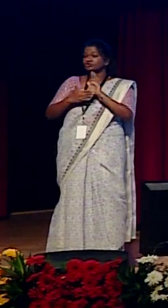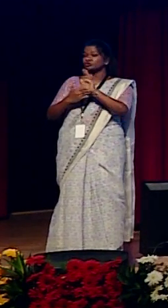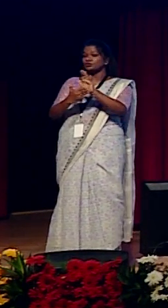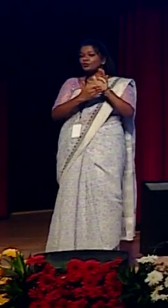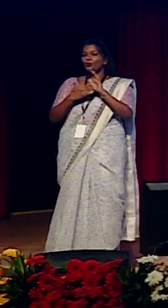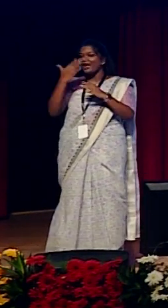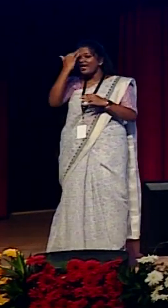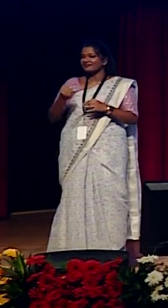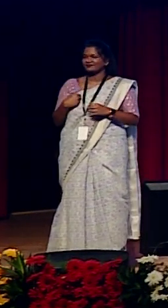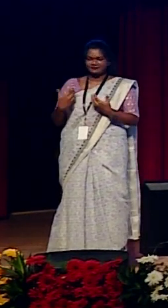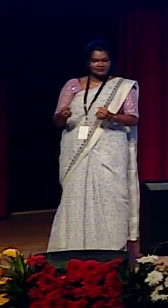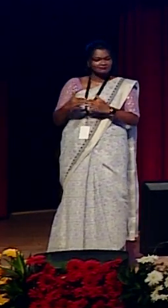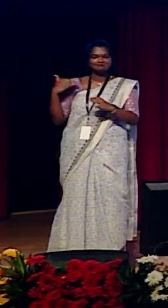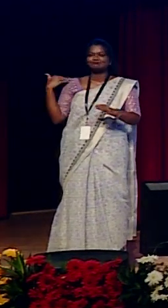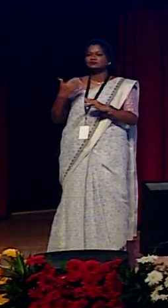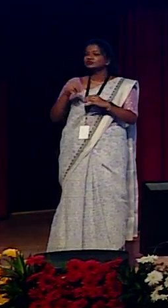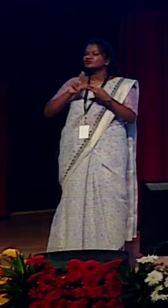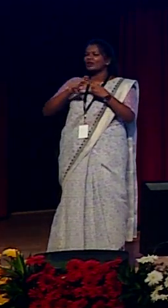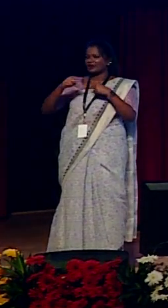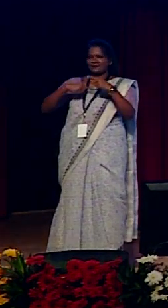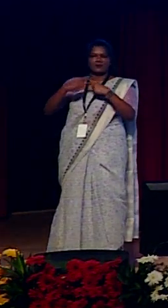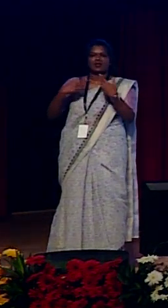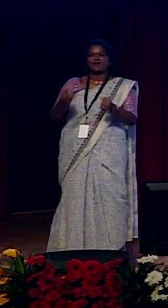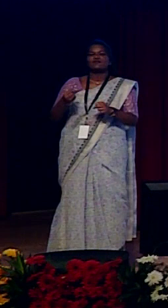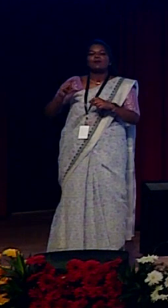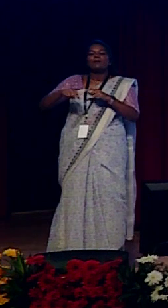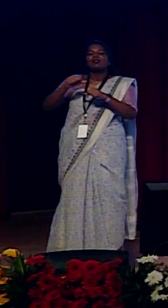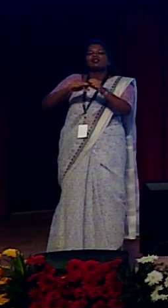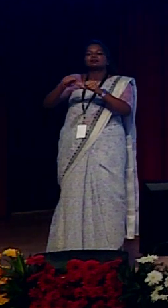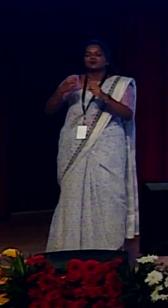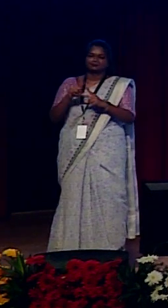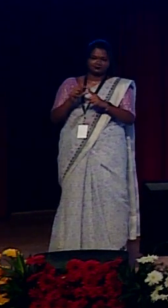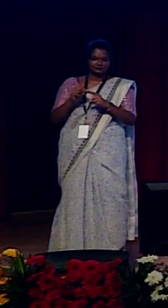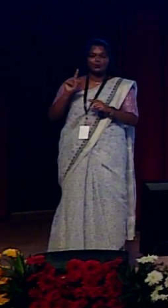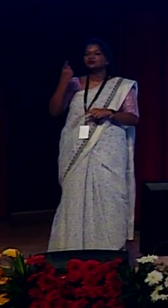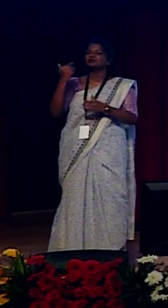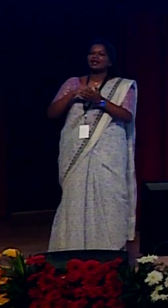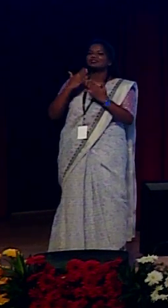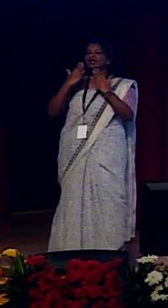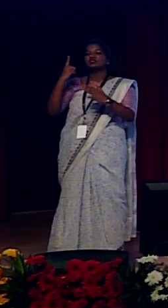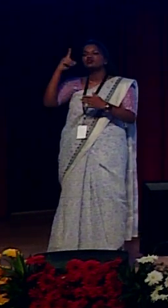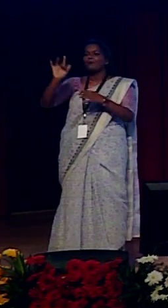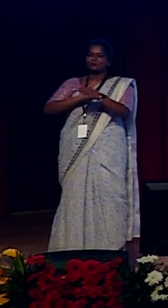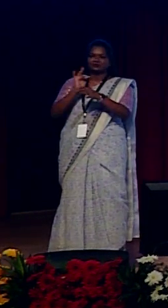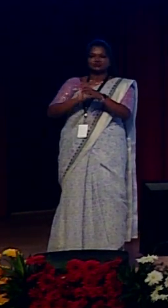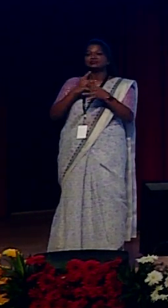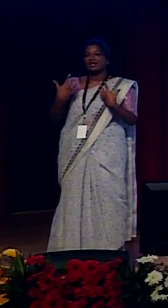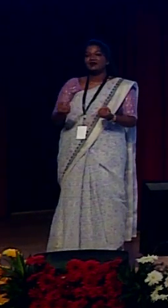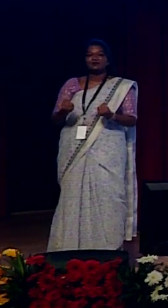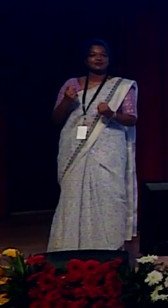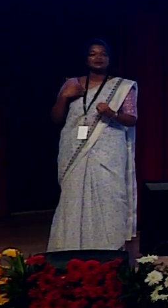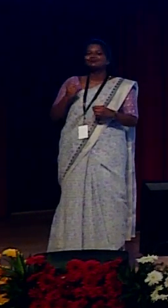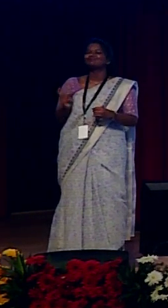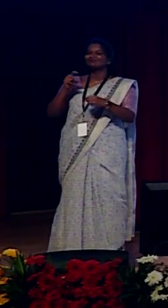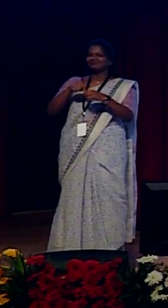what we've done so far, and also talking about what the next steps look like. Once again, thank you for the opportunity to be a